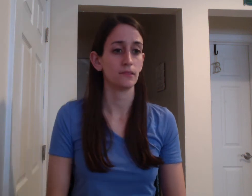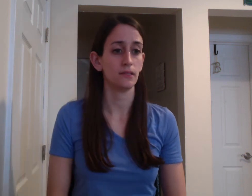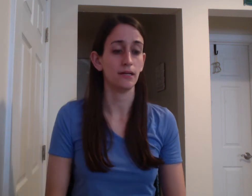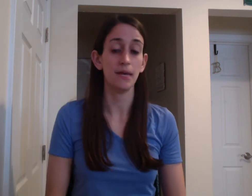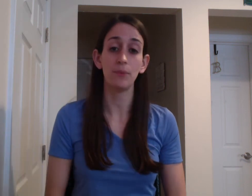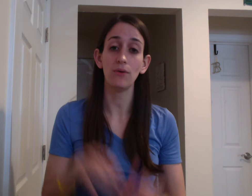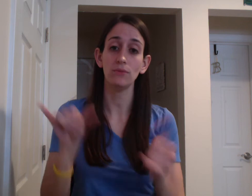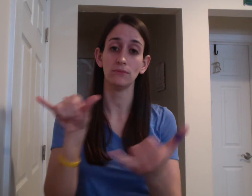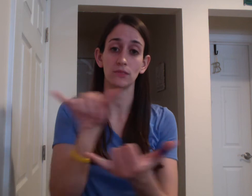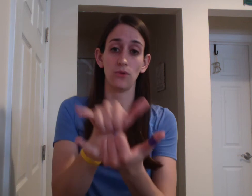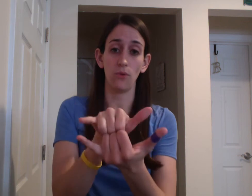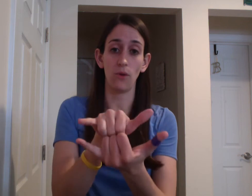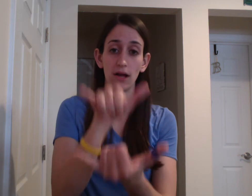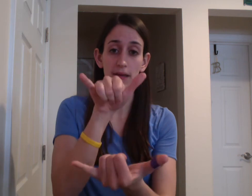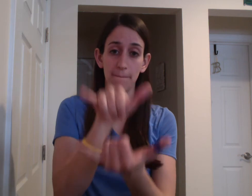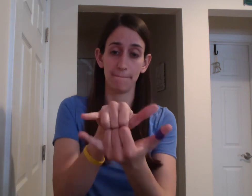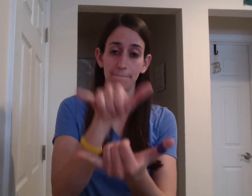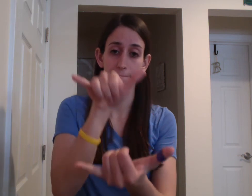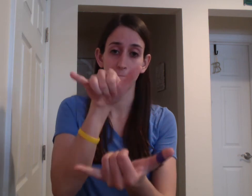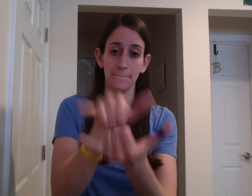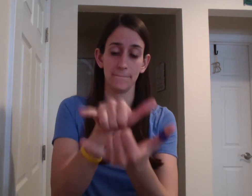A hippo is with a Y.